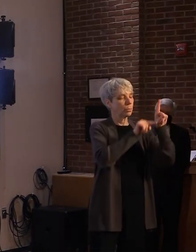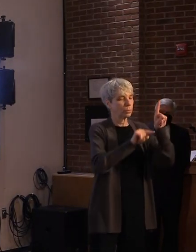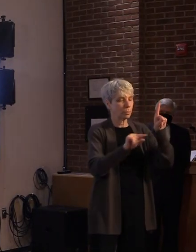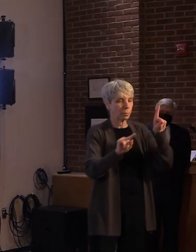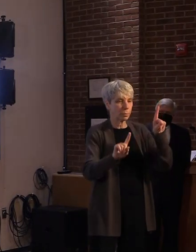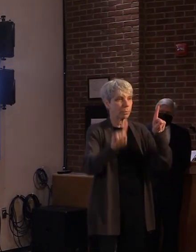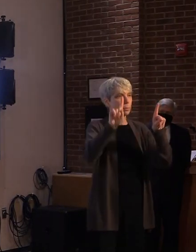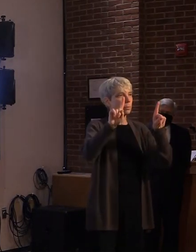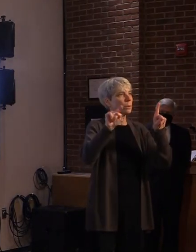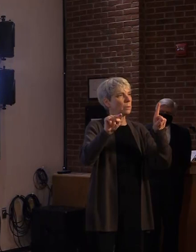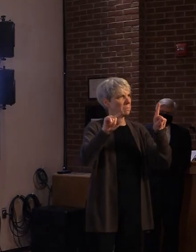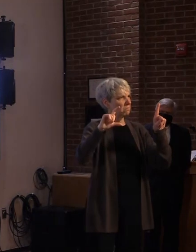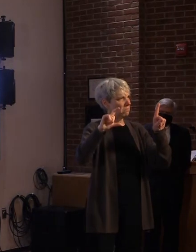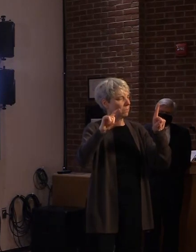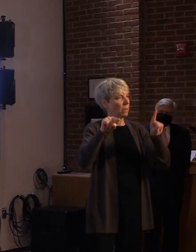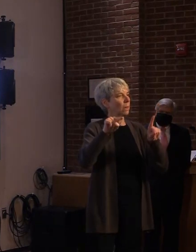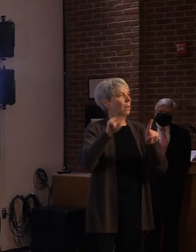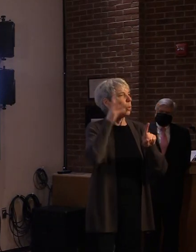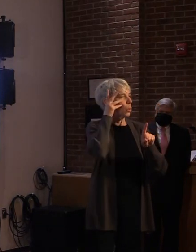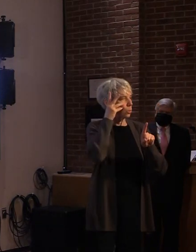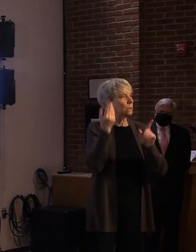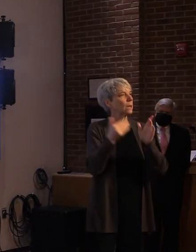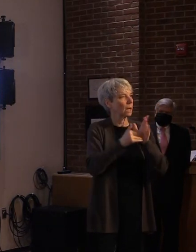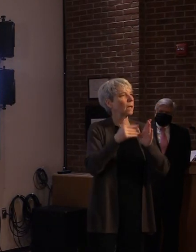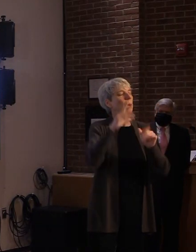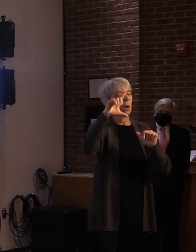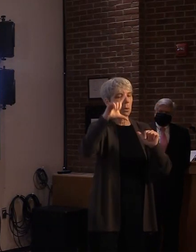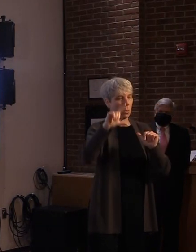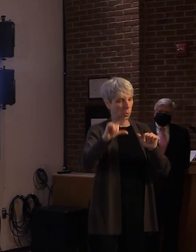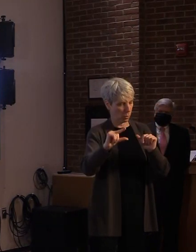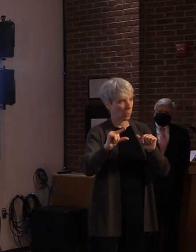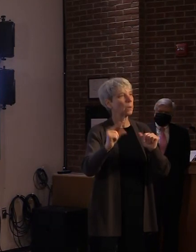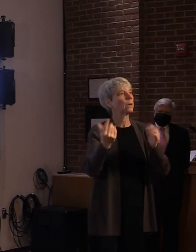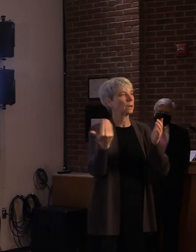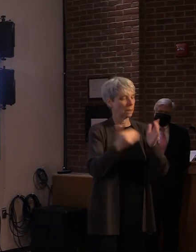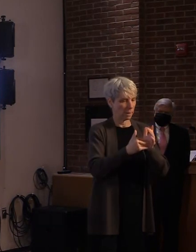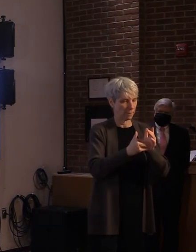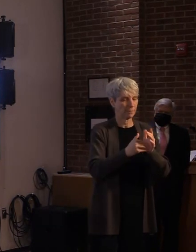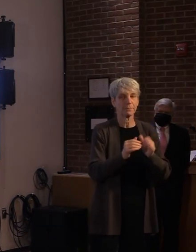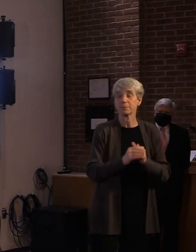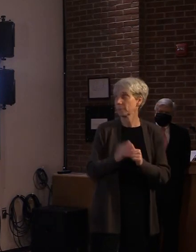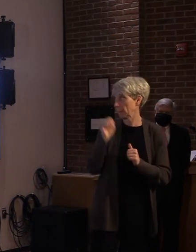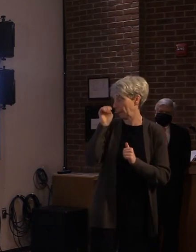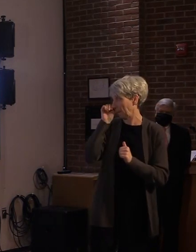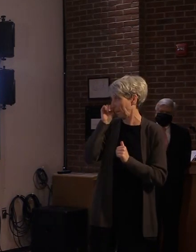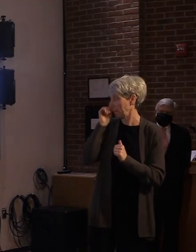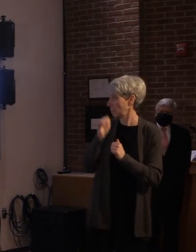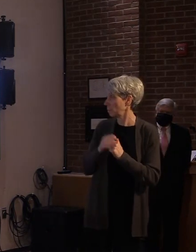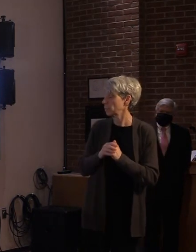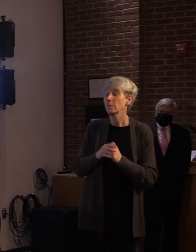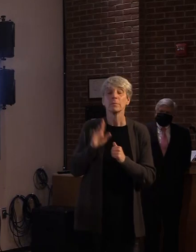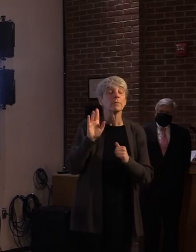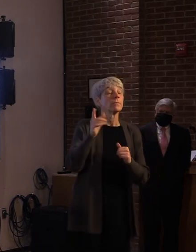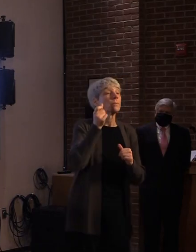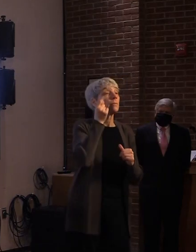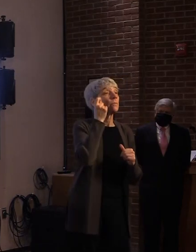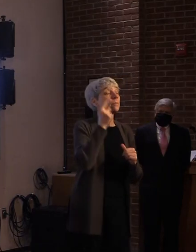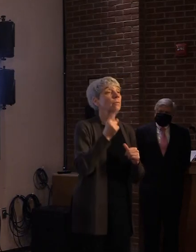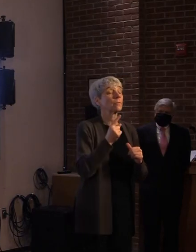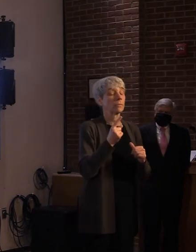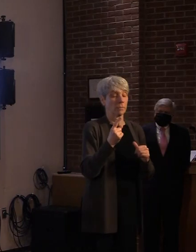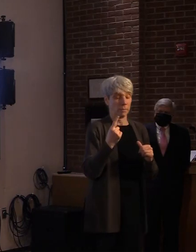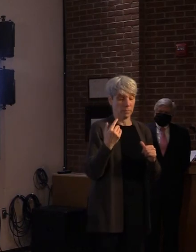to be careful here and tell you that we did not do specific testing in Burlington or